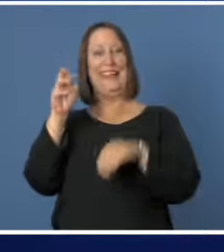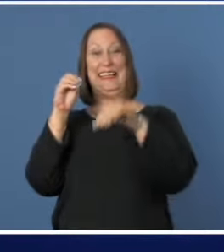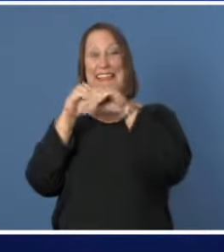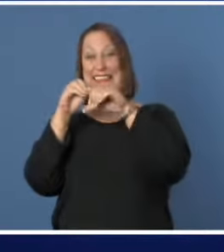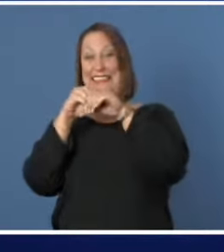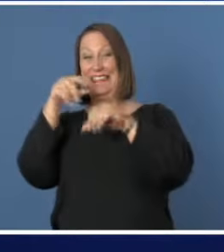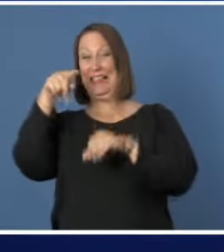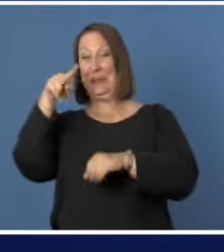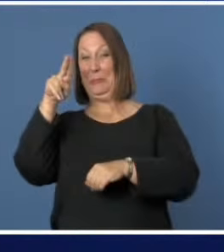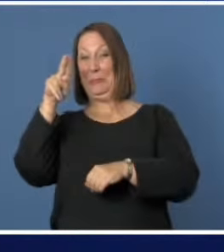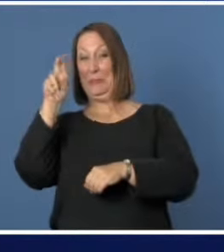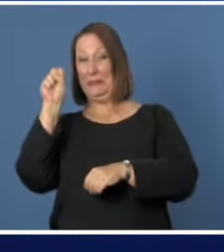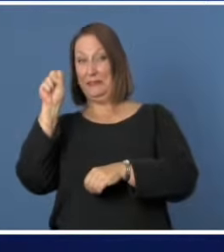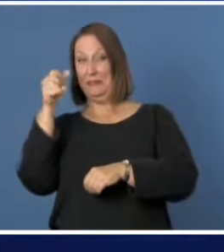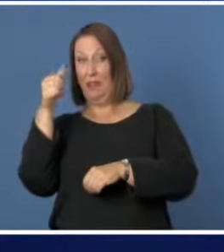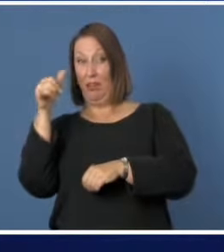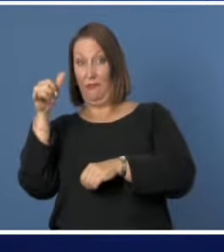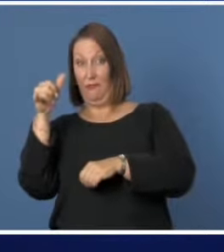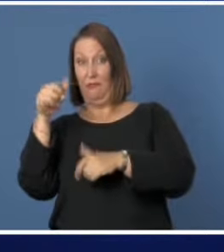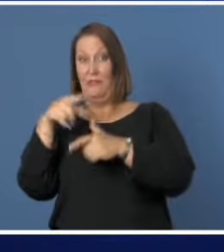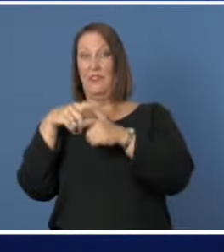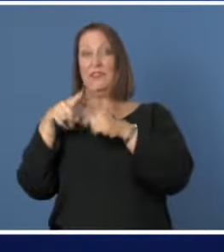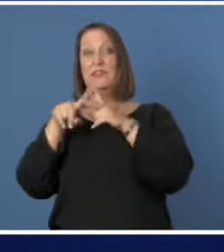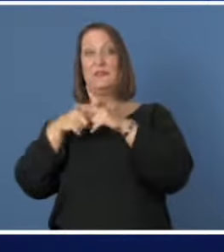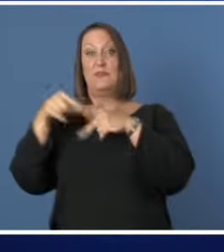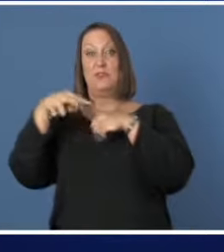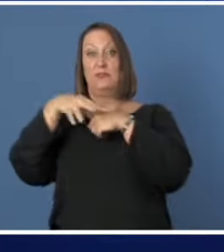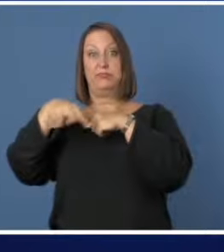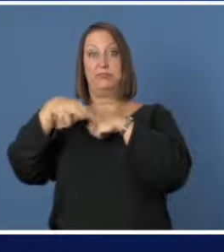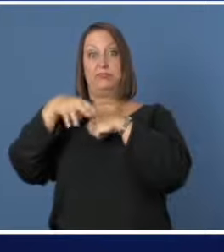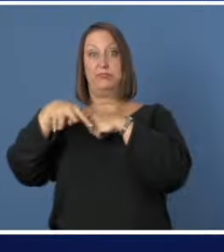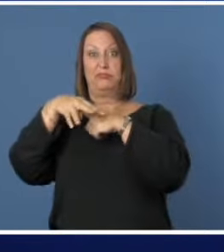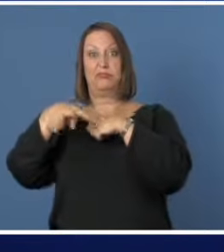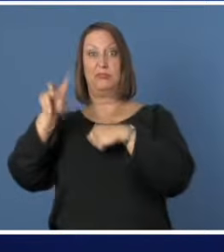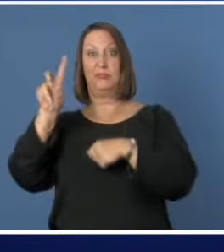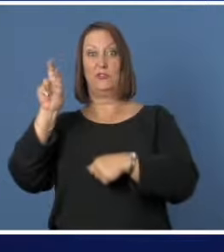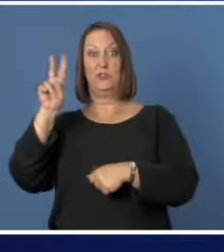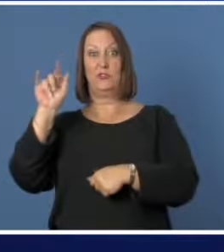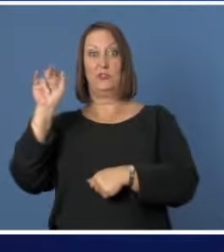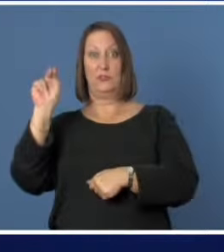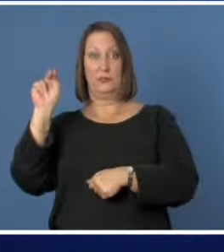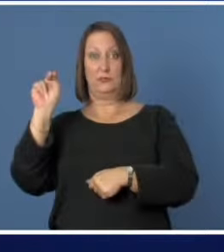fills with pus, and begins to drain.